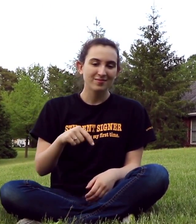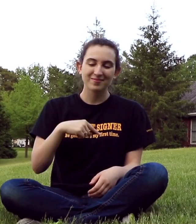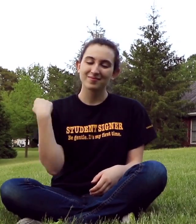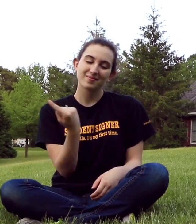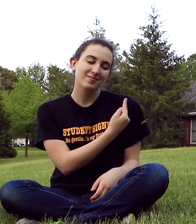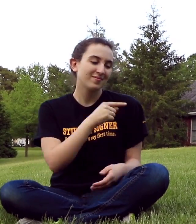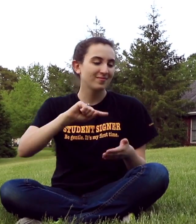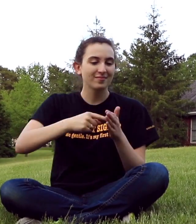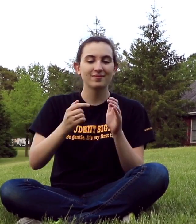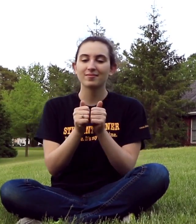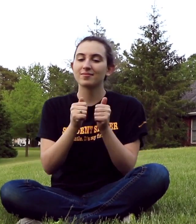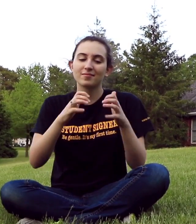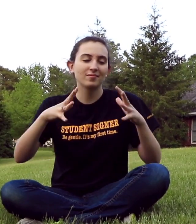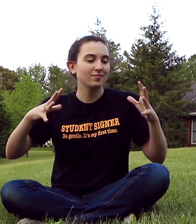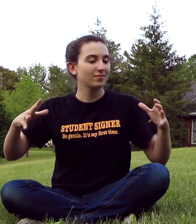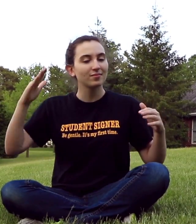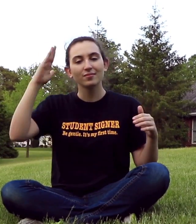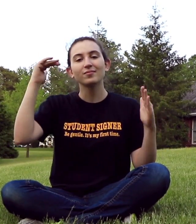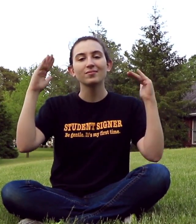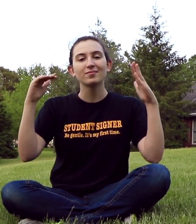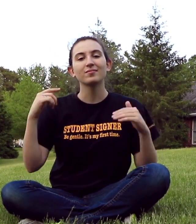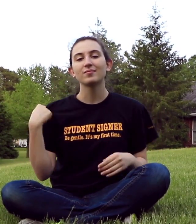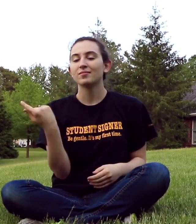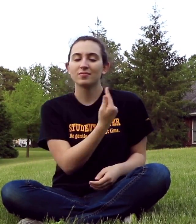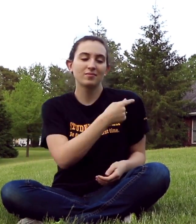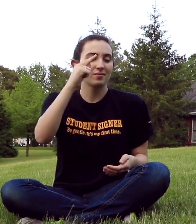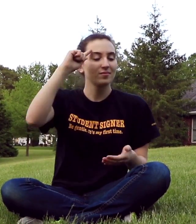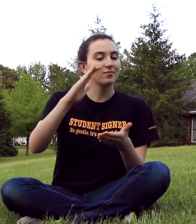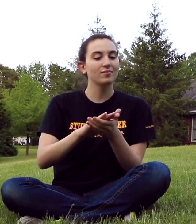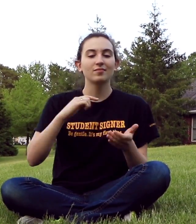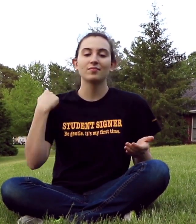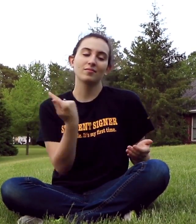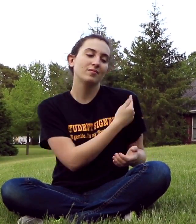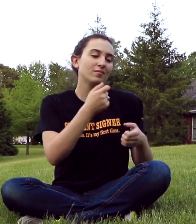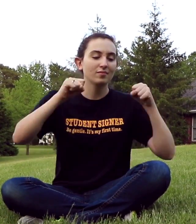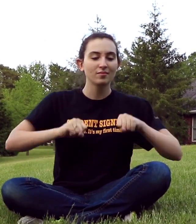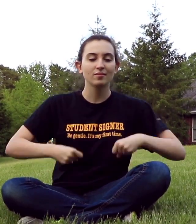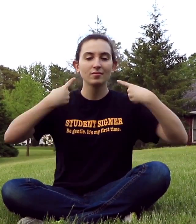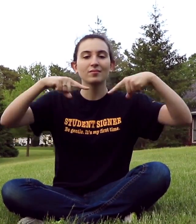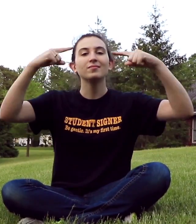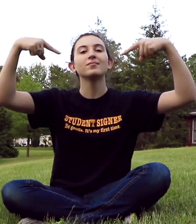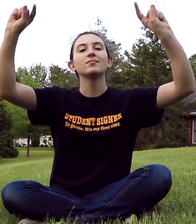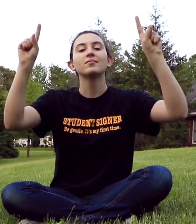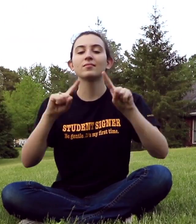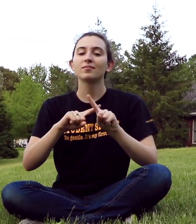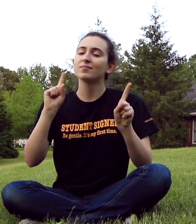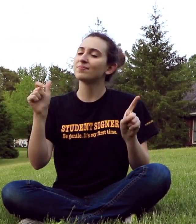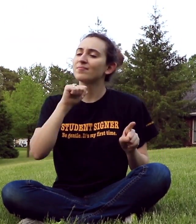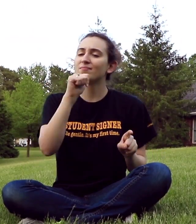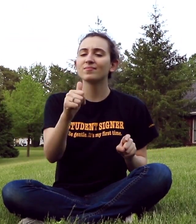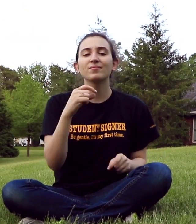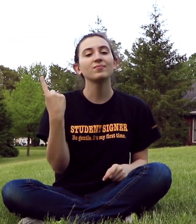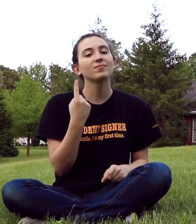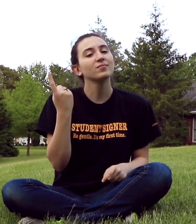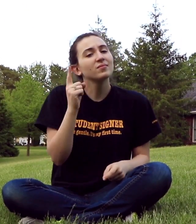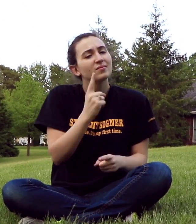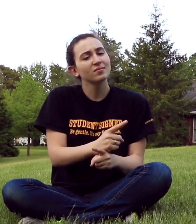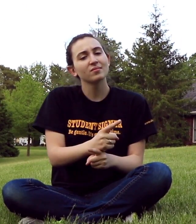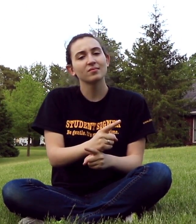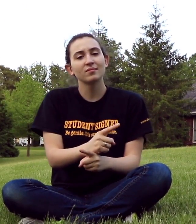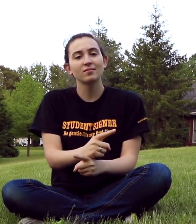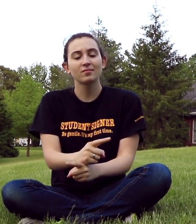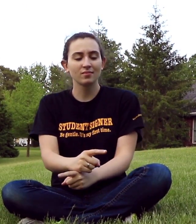We start with stars in our eyes. We start believing that we belong. But every sun